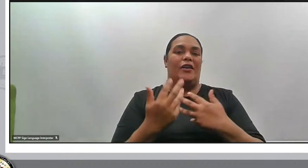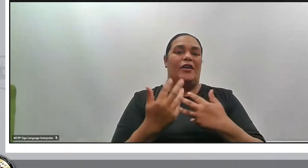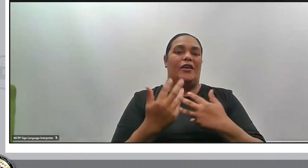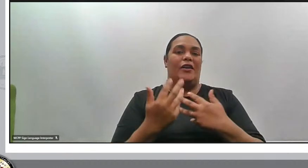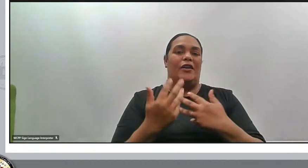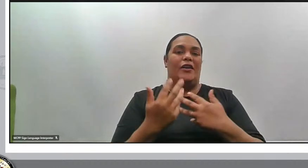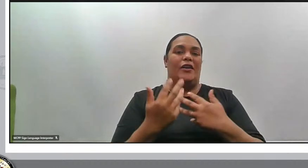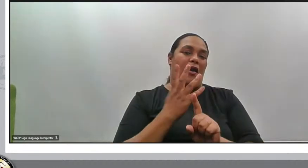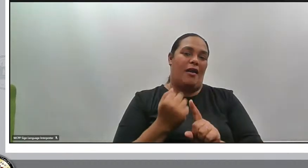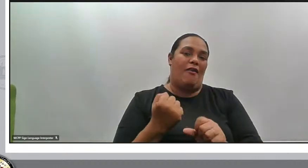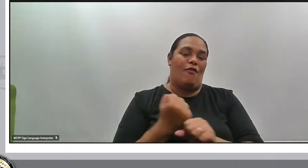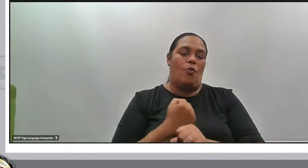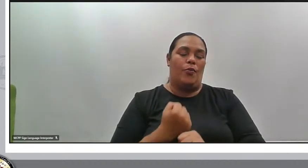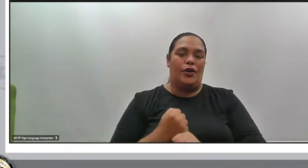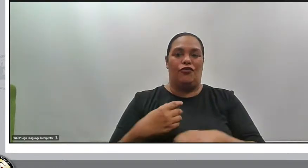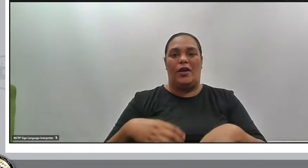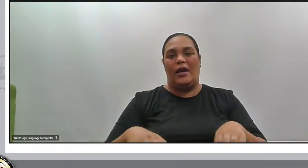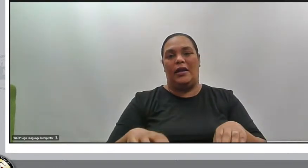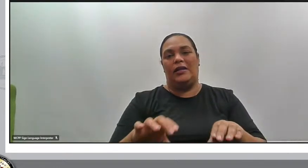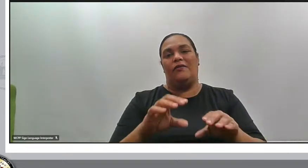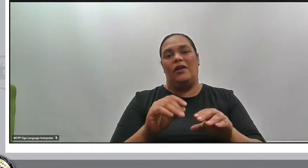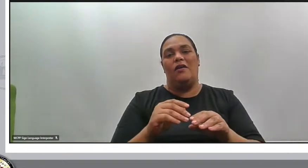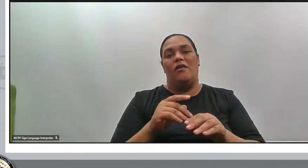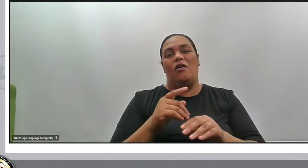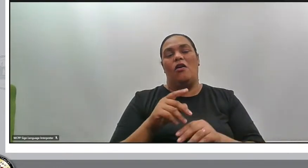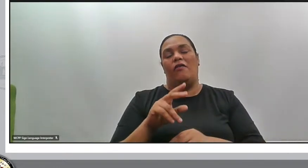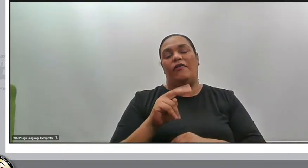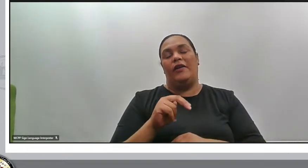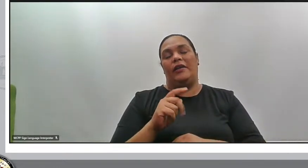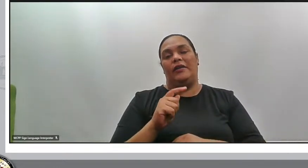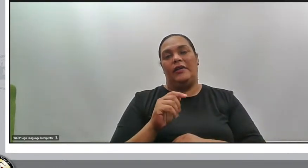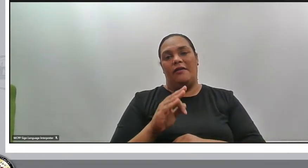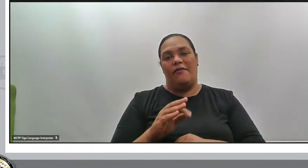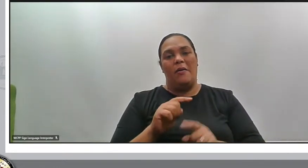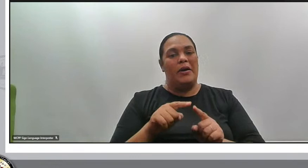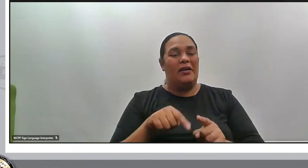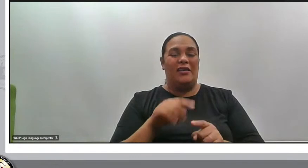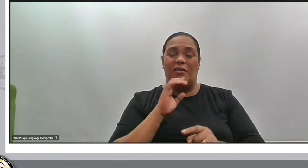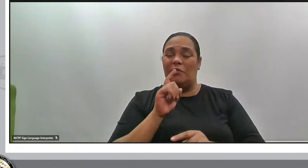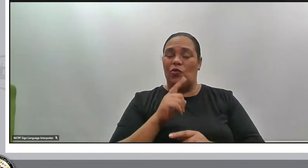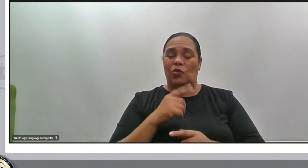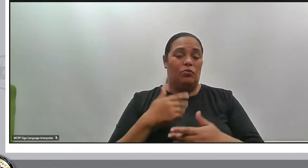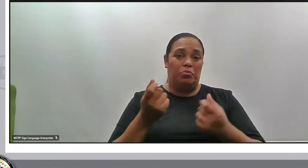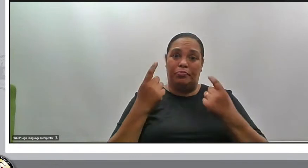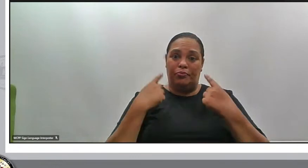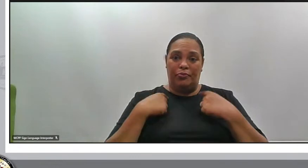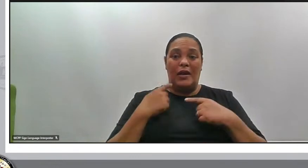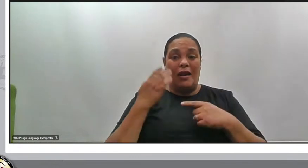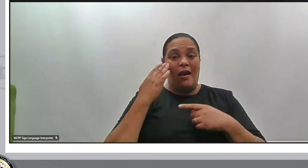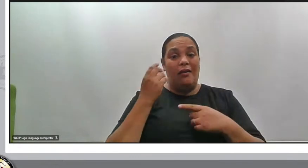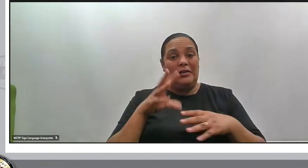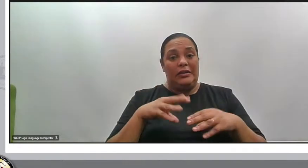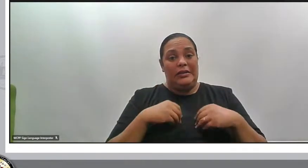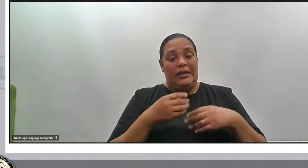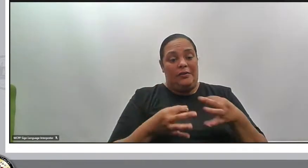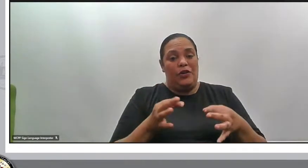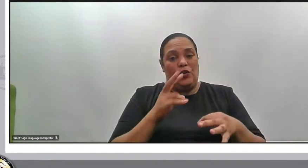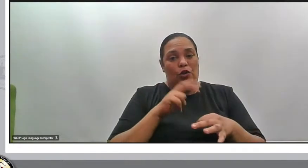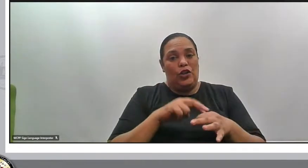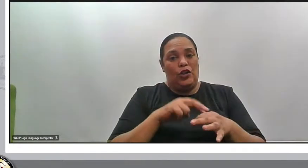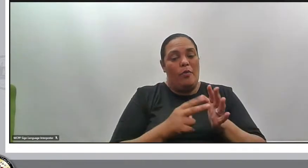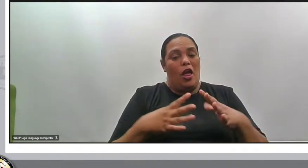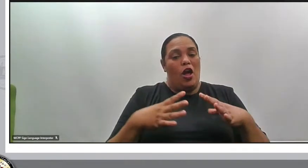on operations and activities over the MTEF. I'm not clear what this means. I mean, I do accept the explanation from the Secretary that you have to plan